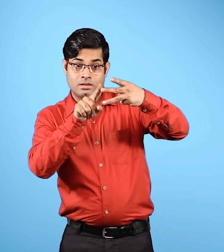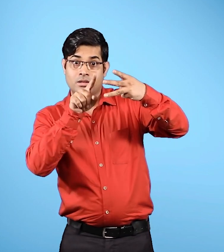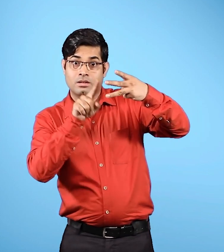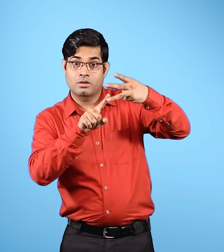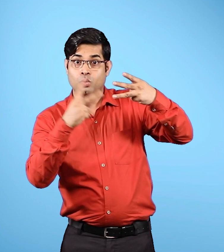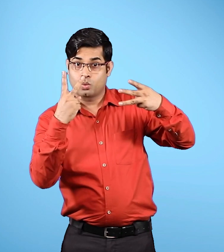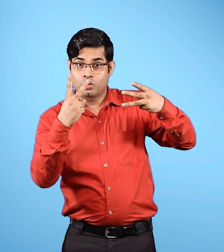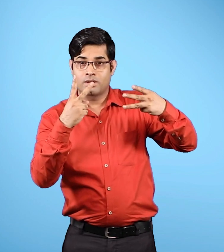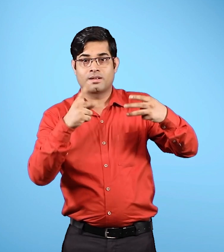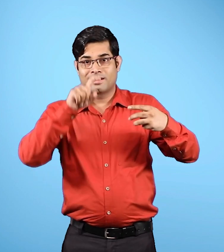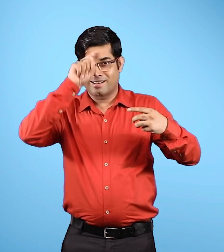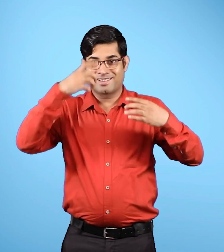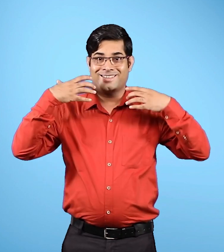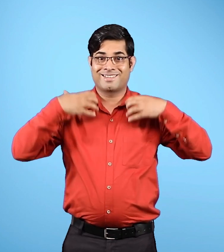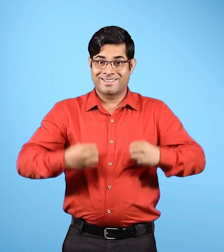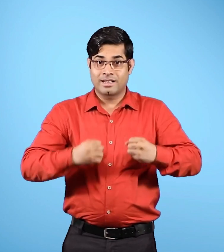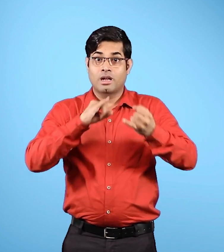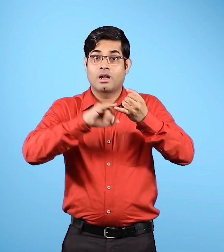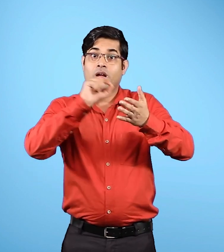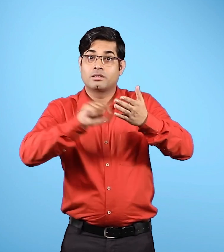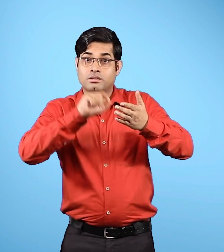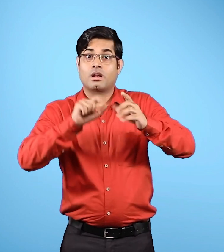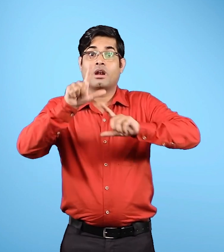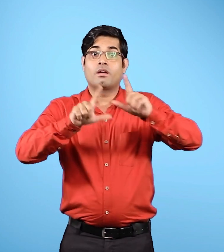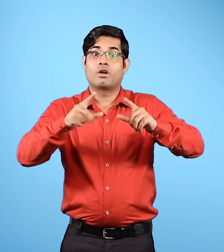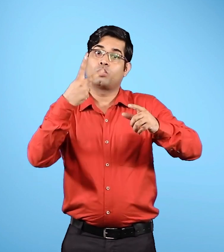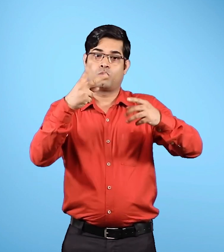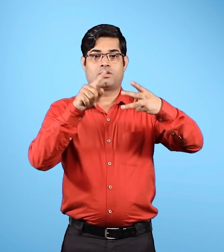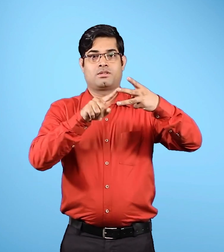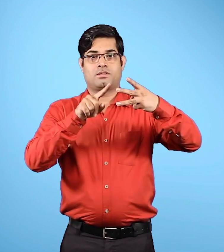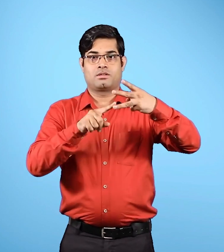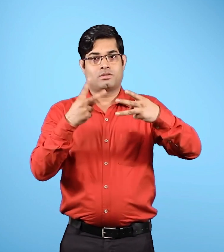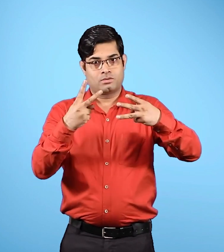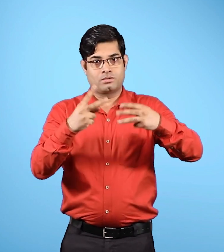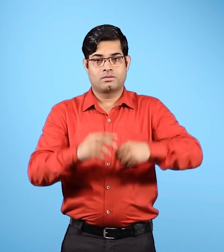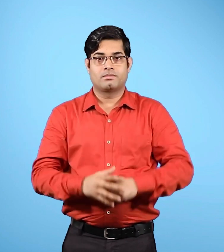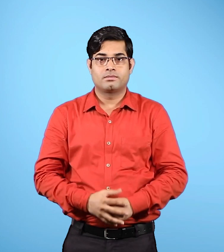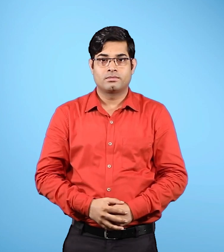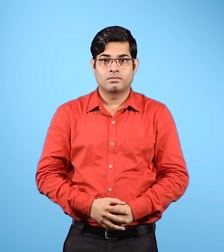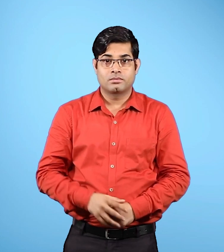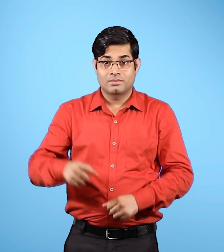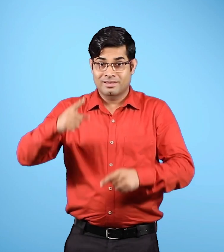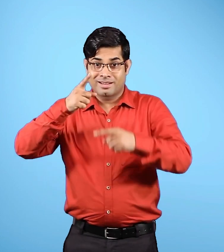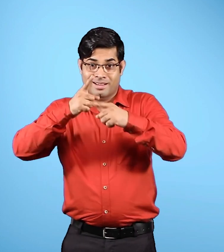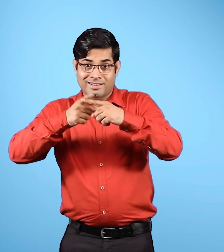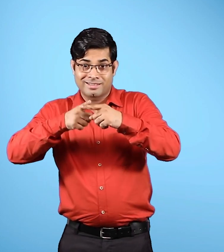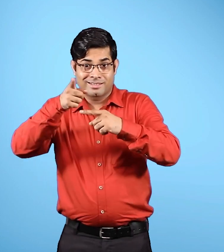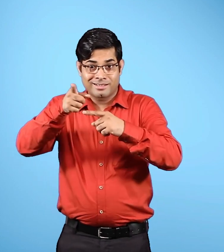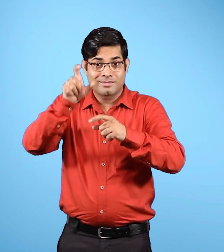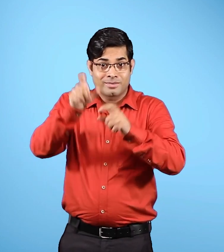languages and scripts: Greek and 2 forms of Egyptian. Scholars